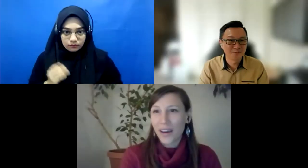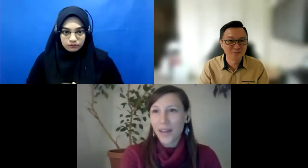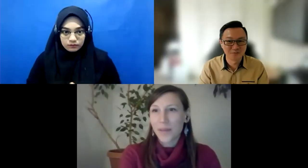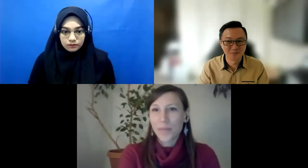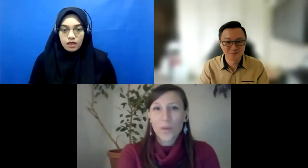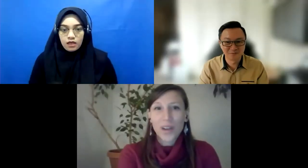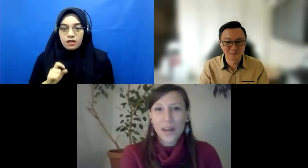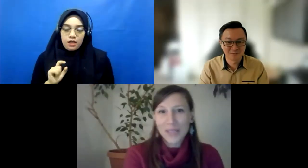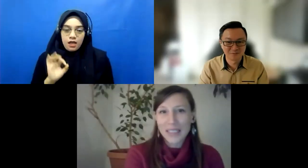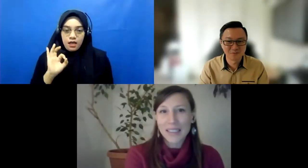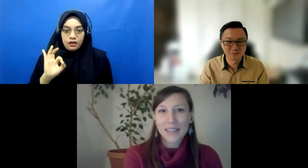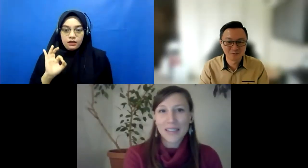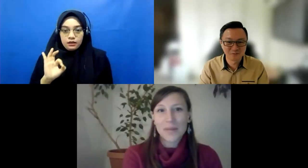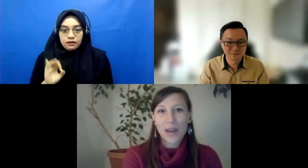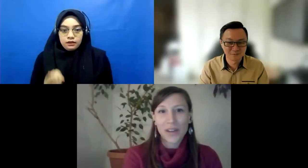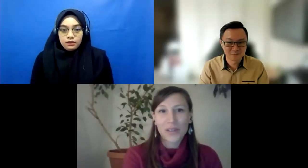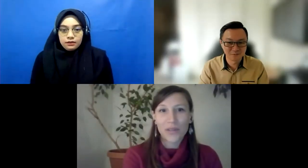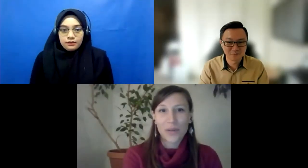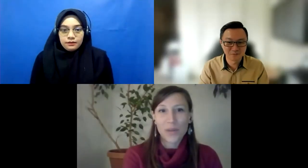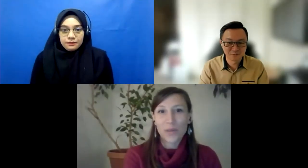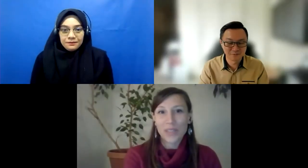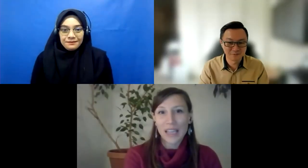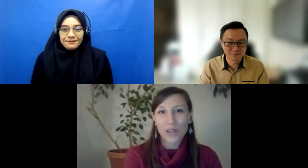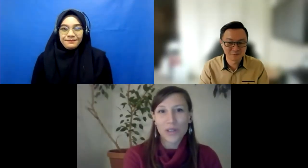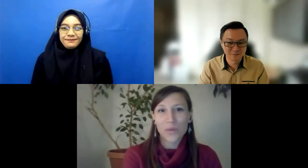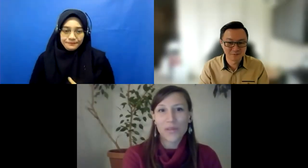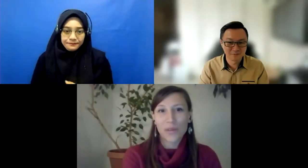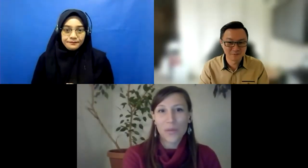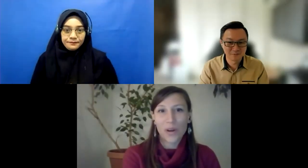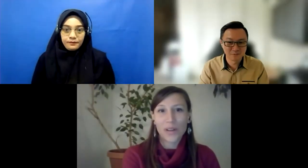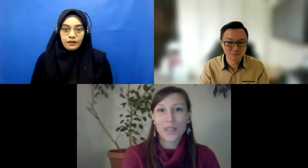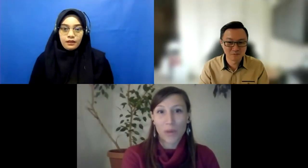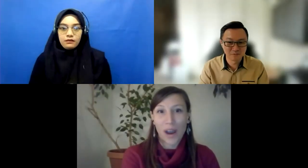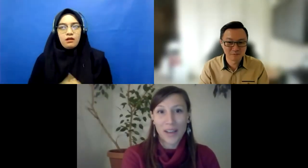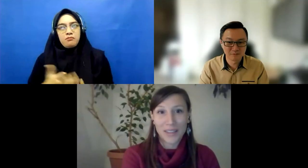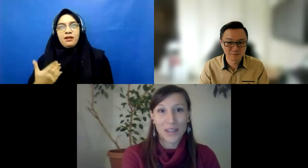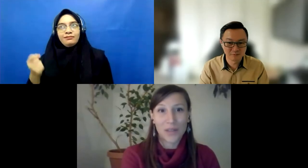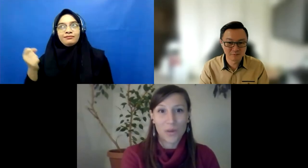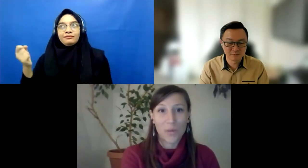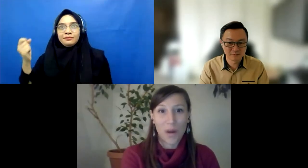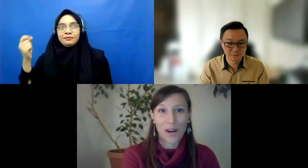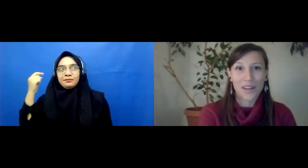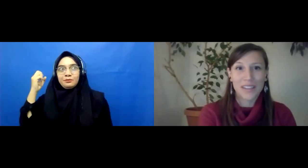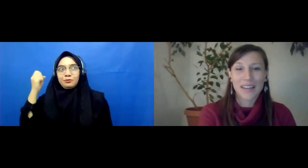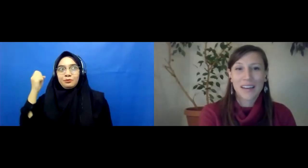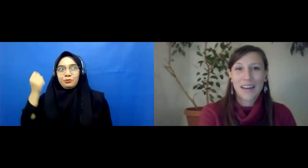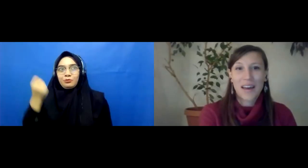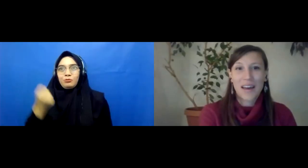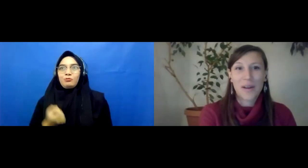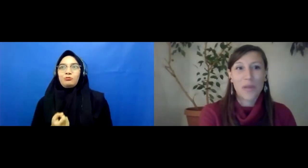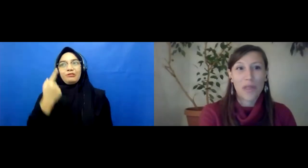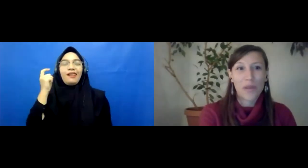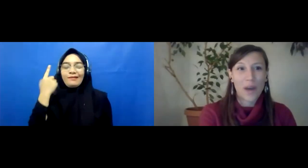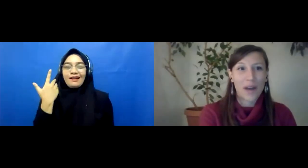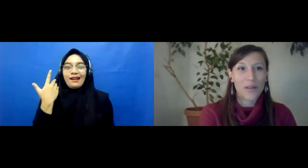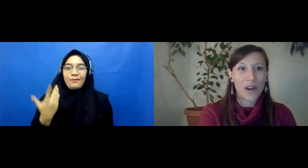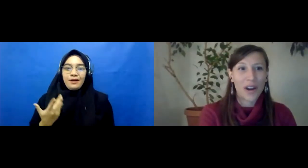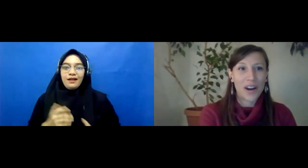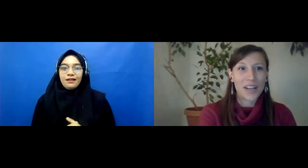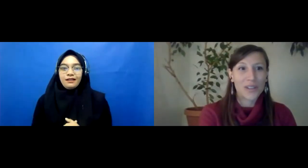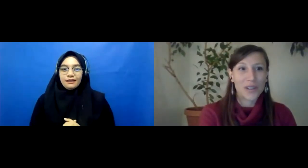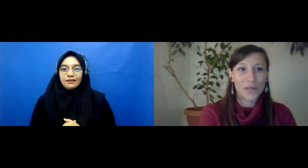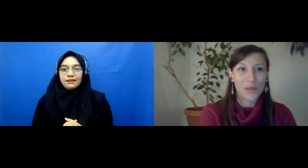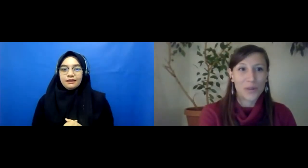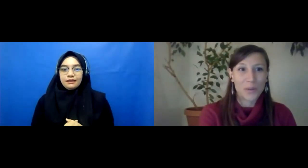Sure. What comes to mind for me was actually one of the more surprising remarks throughout